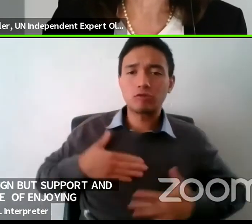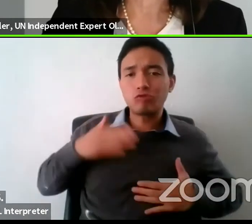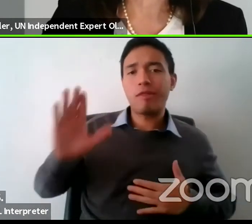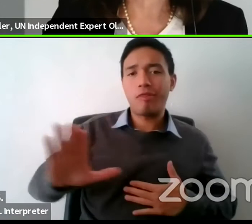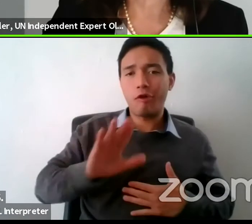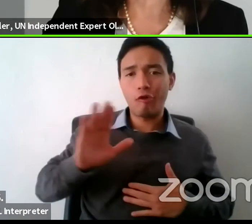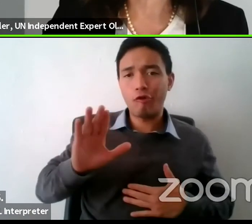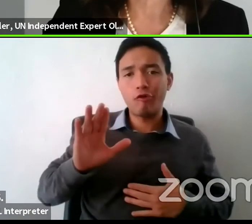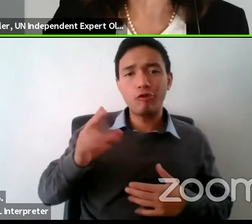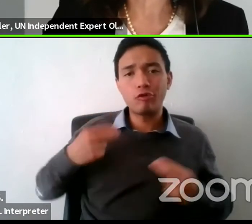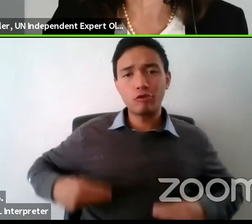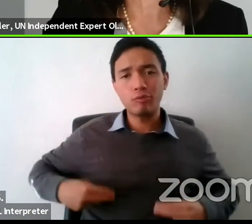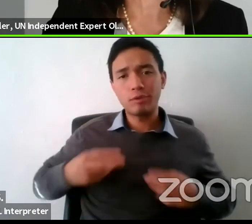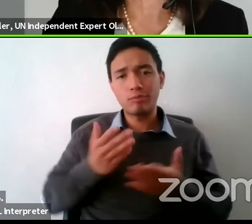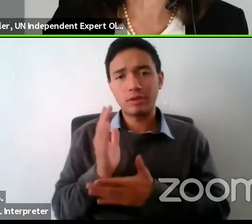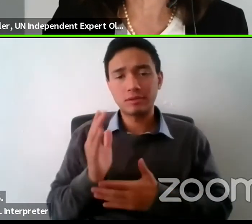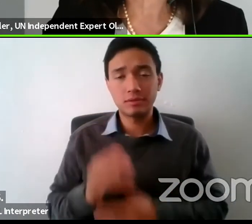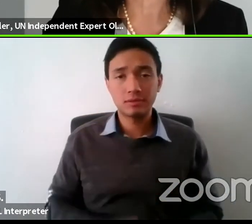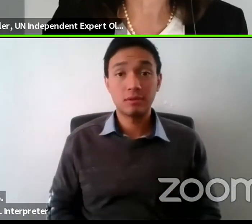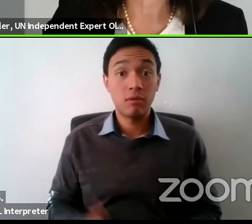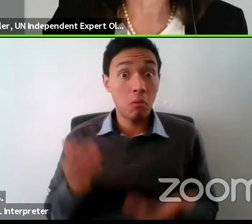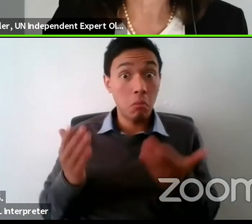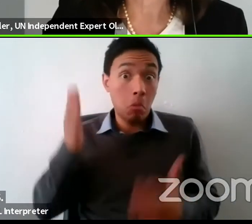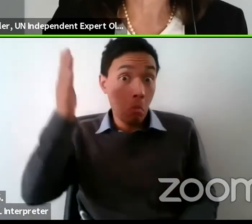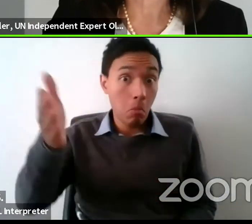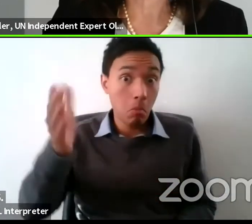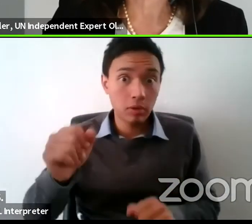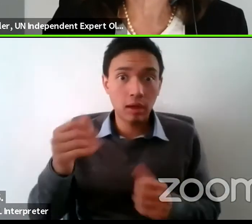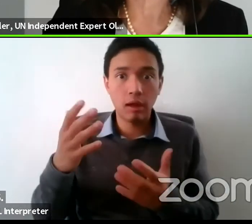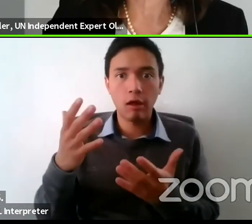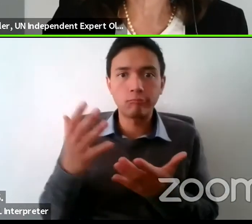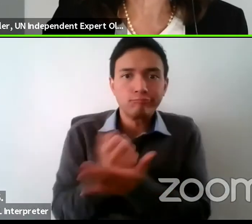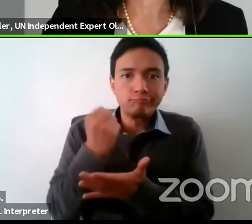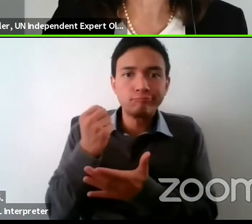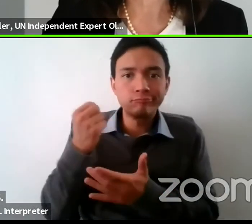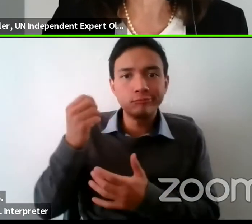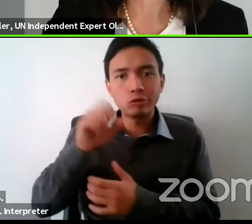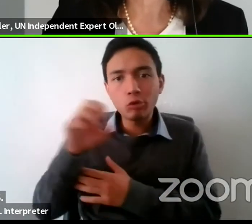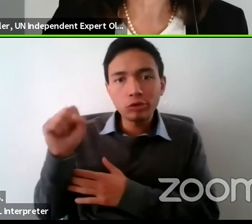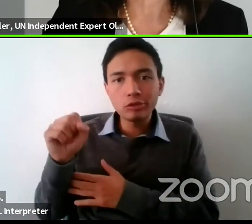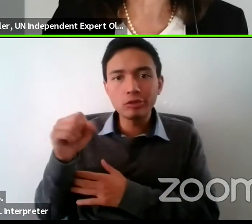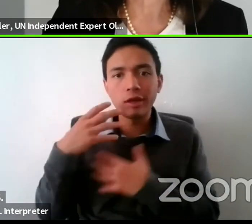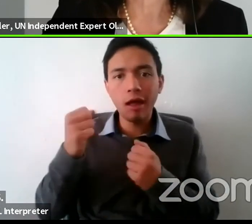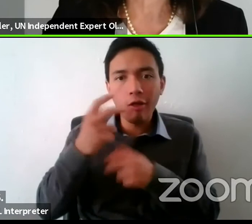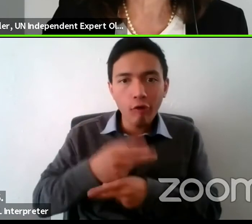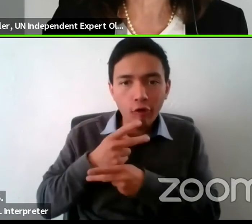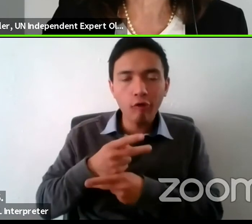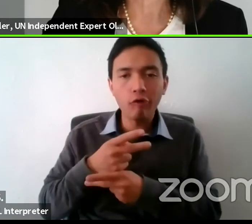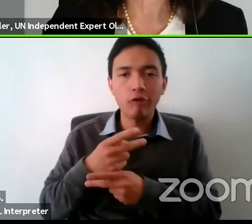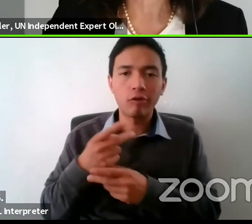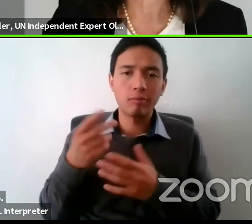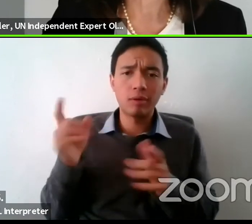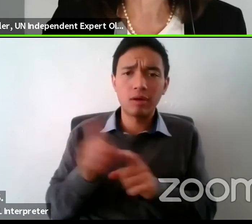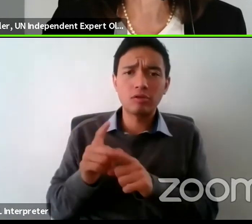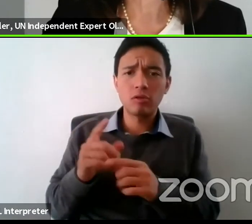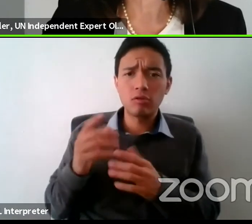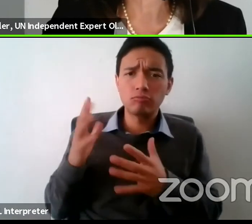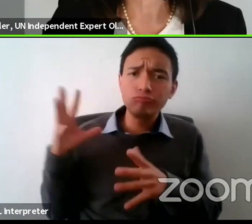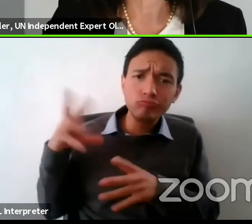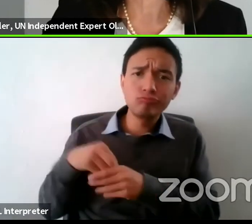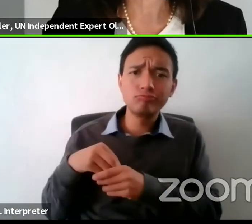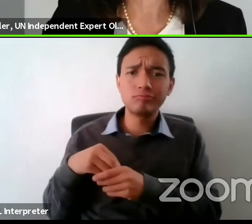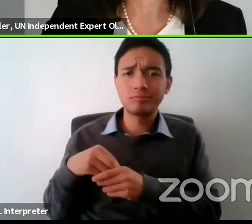avenue to get social security, to get healthcare, but also to participate and be